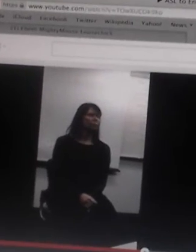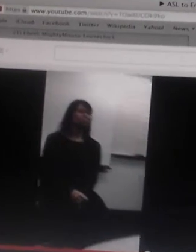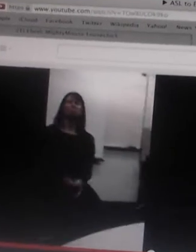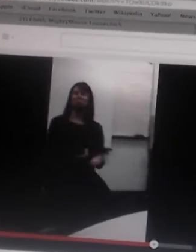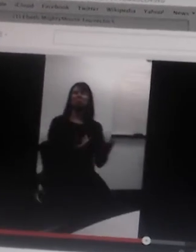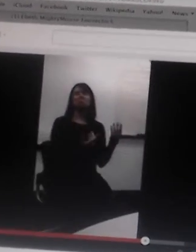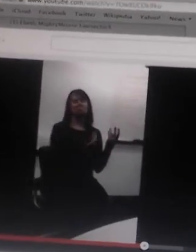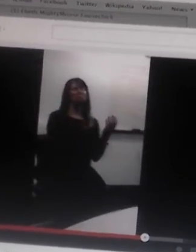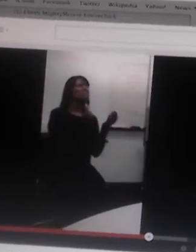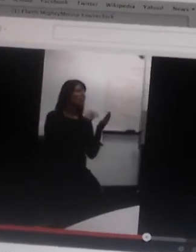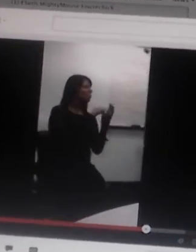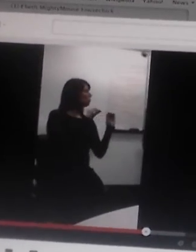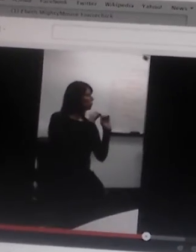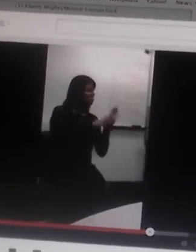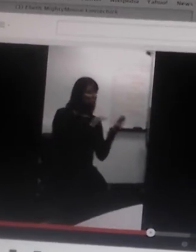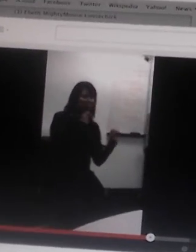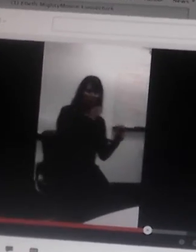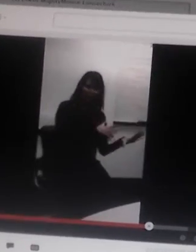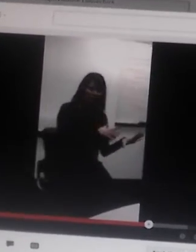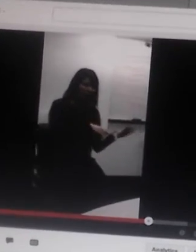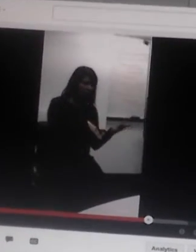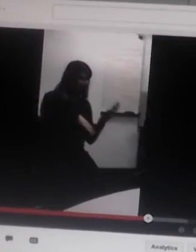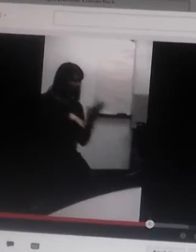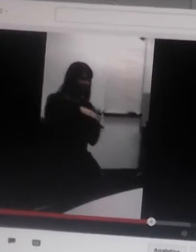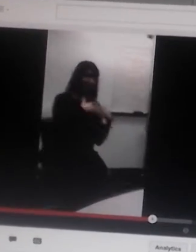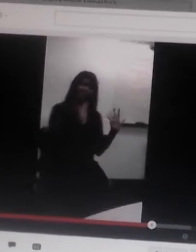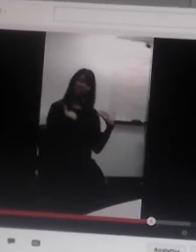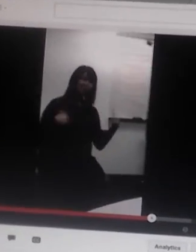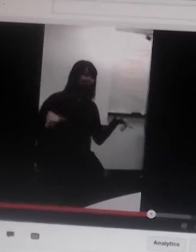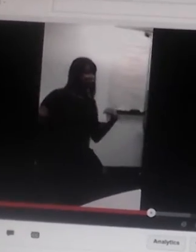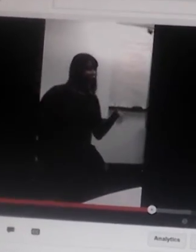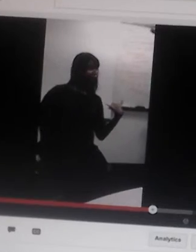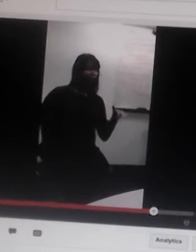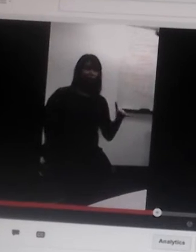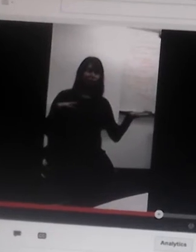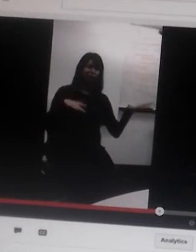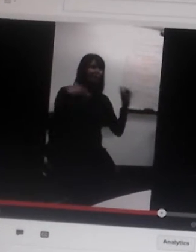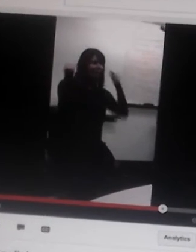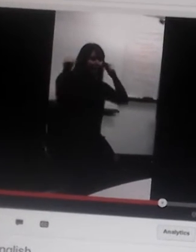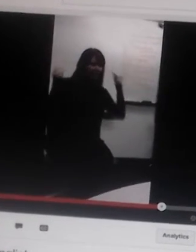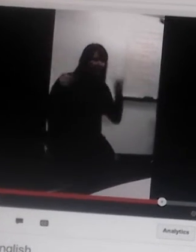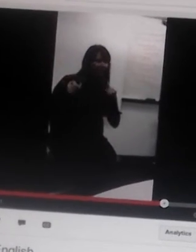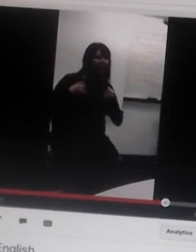declining.